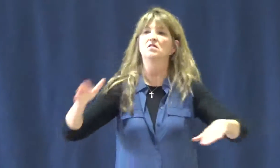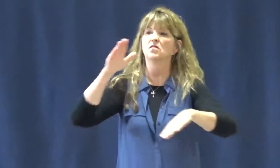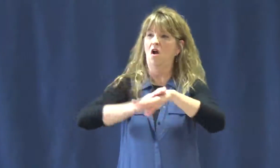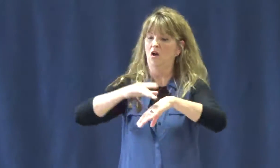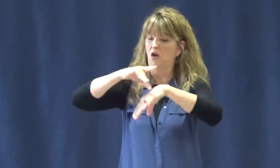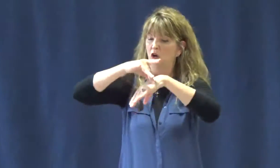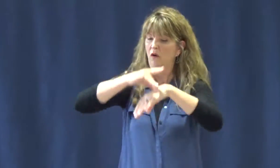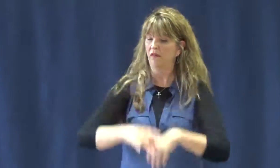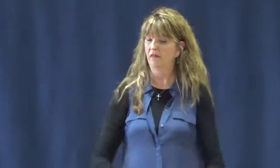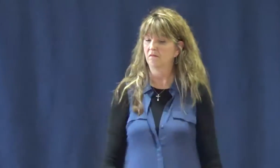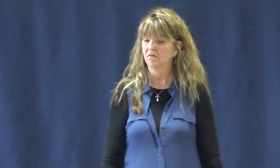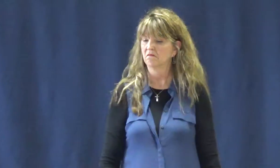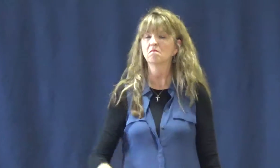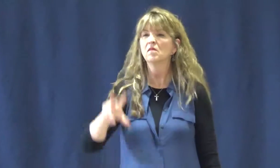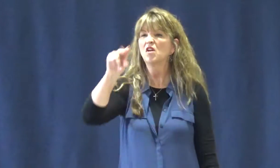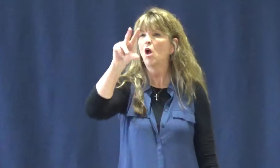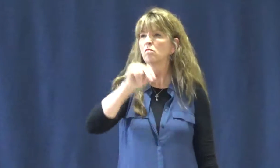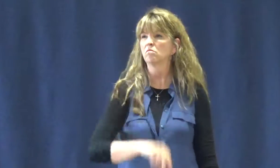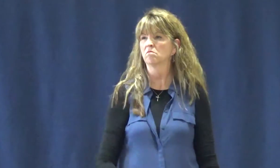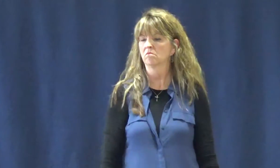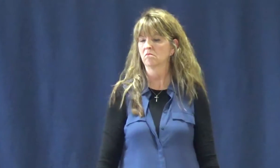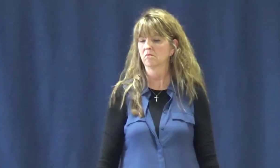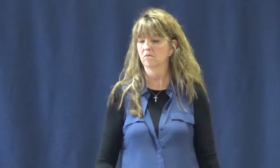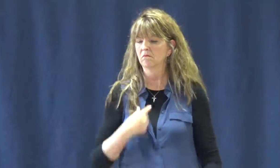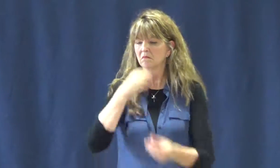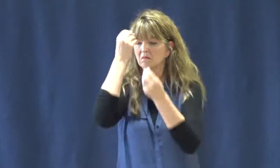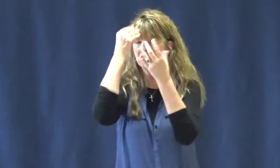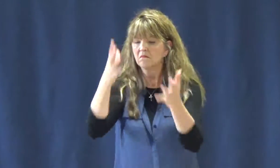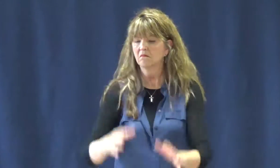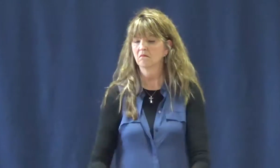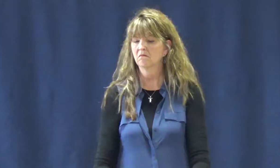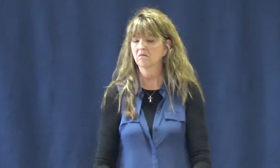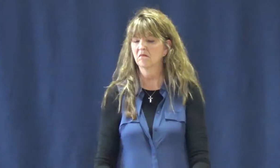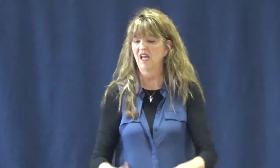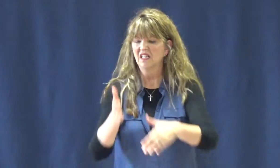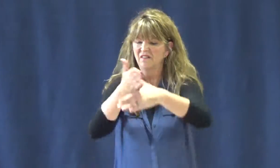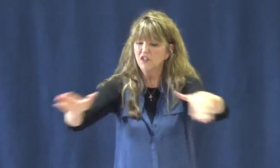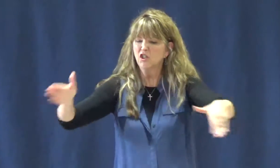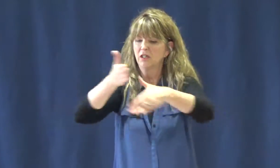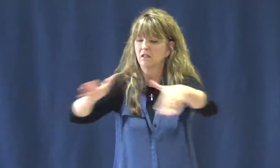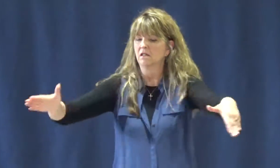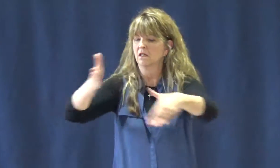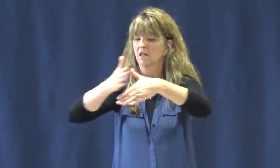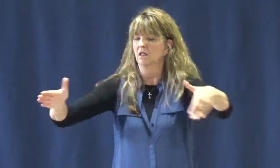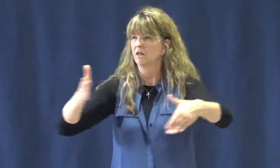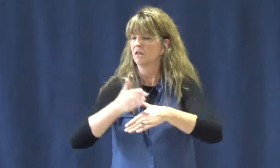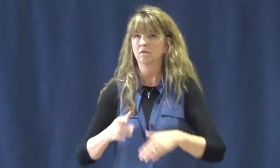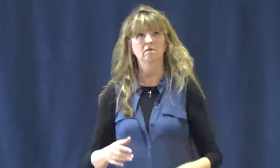bring peace on earth? No. I tell you, but